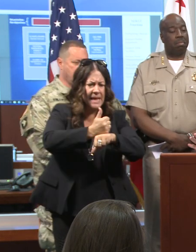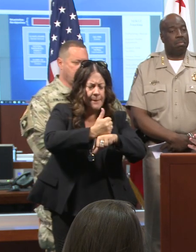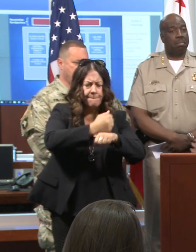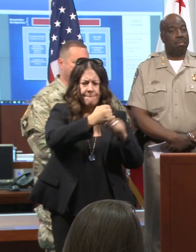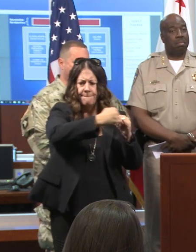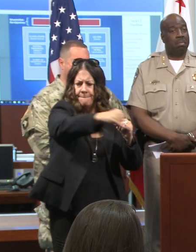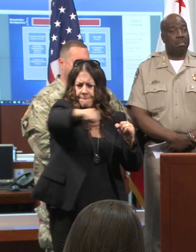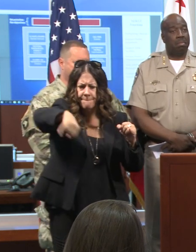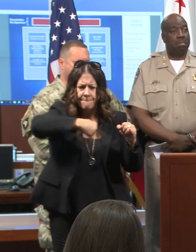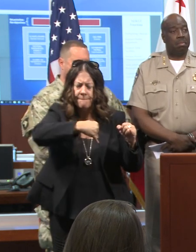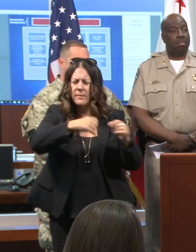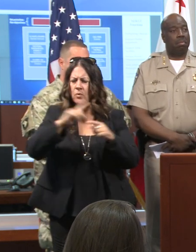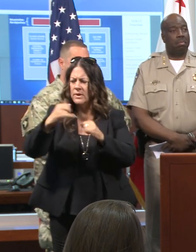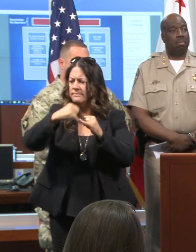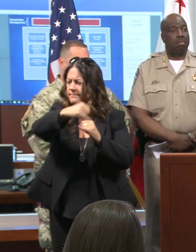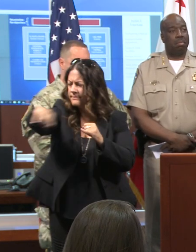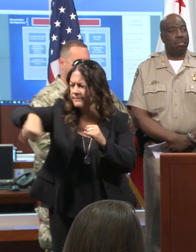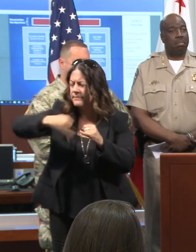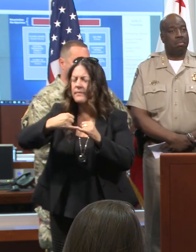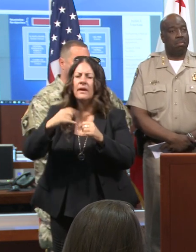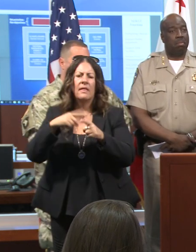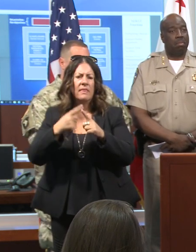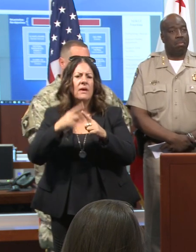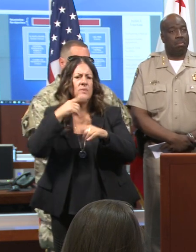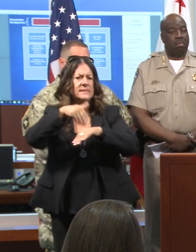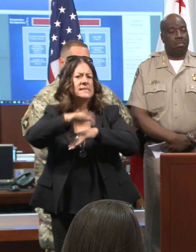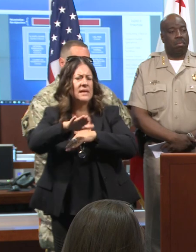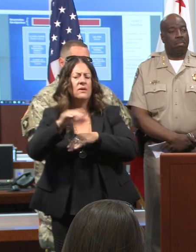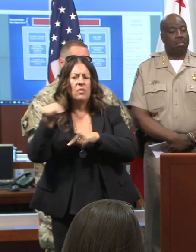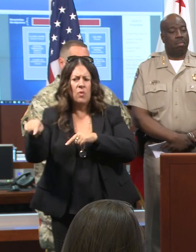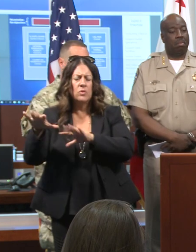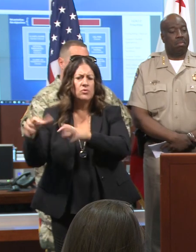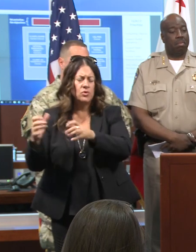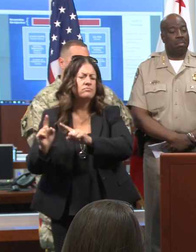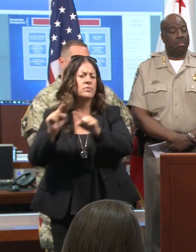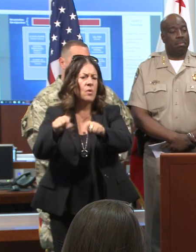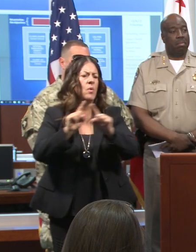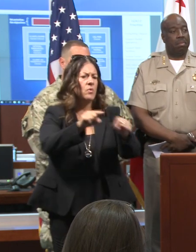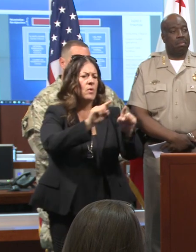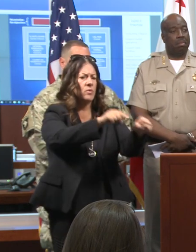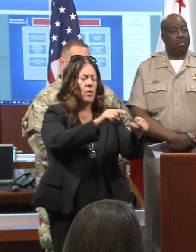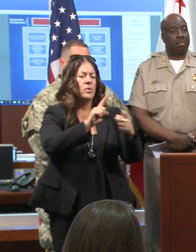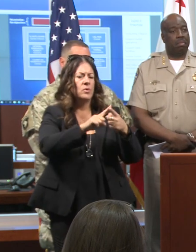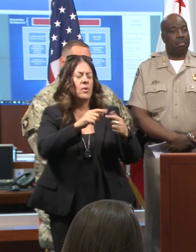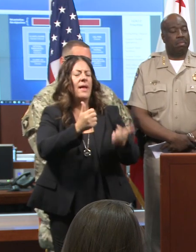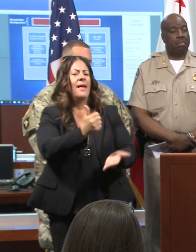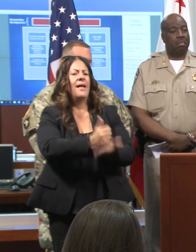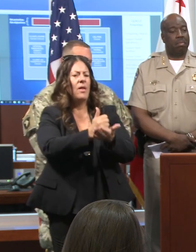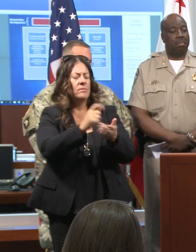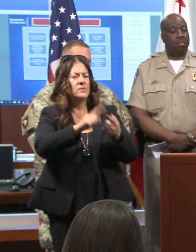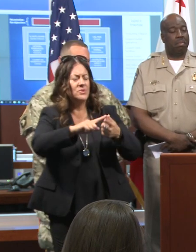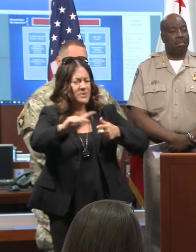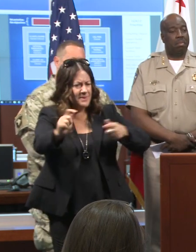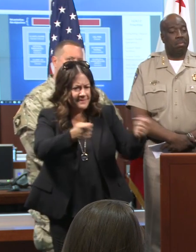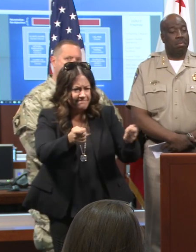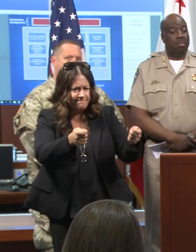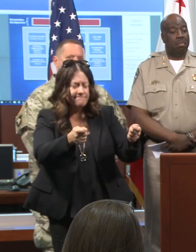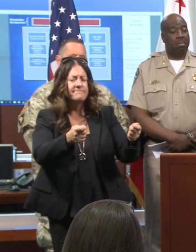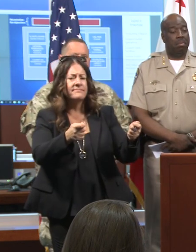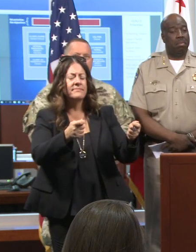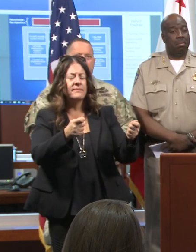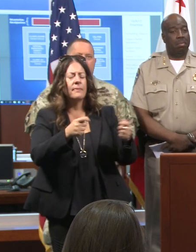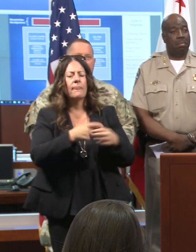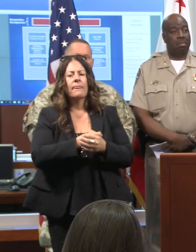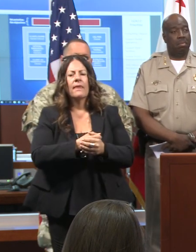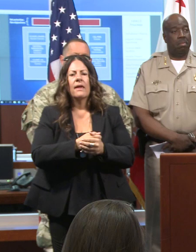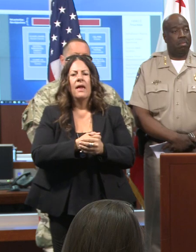firefighters, as we speak, are being deployed out to the fire lines to get that containment up, to get lines cut. So